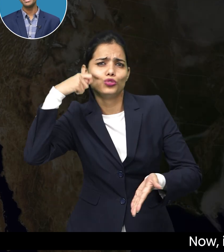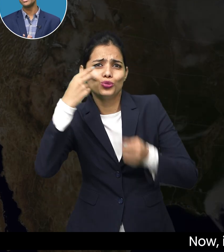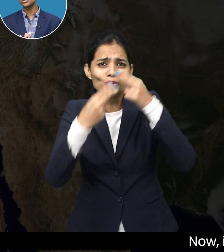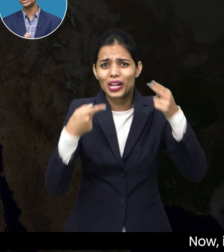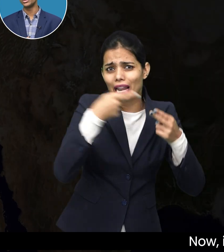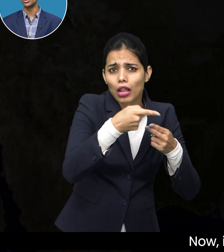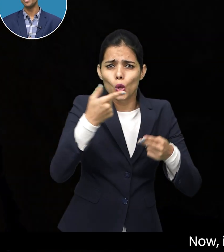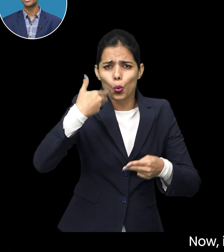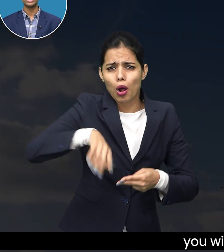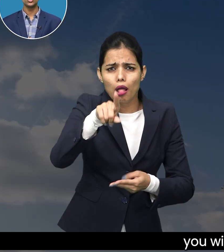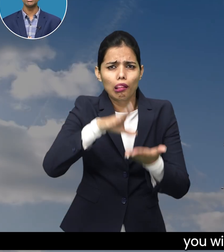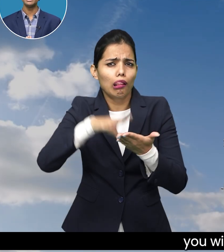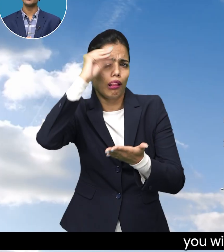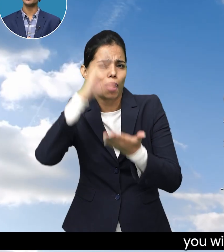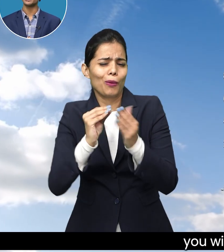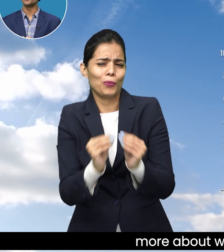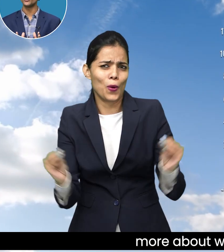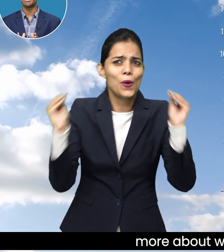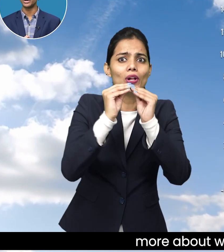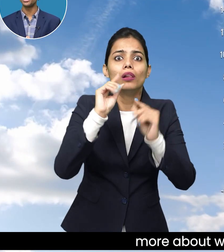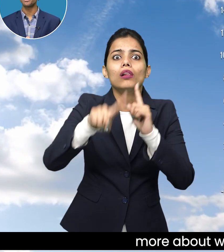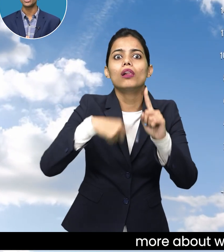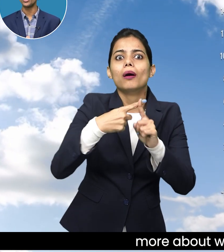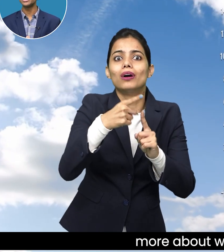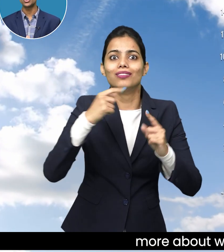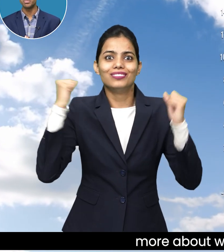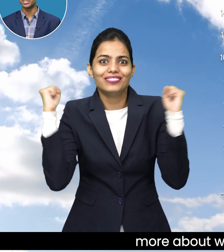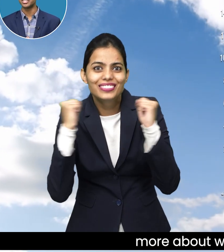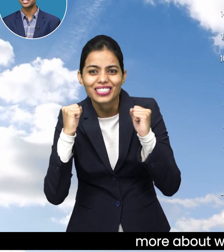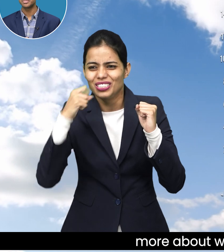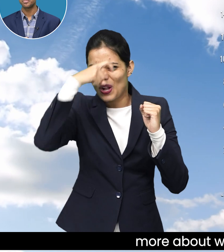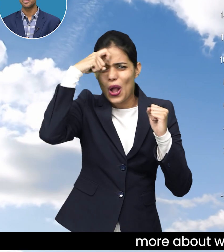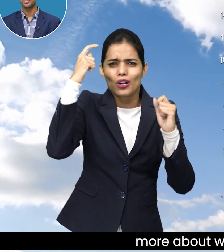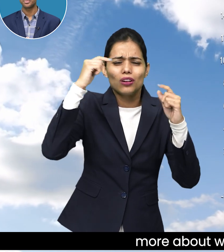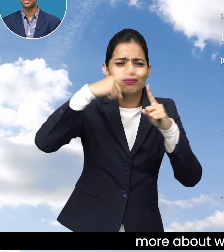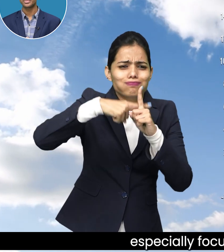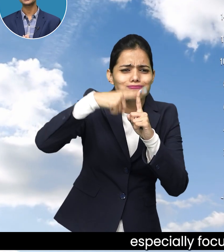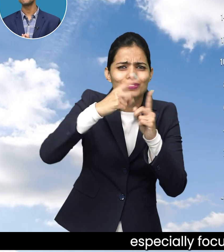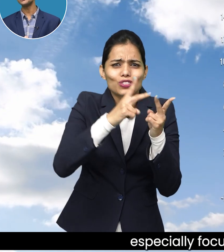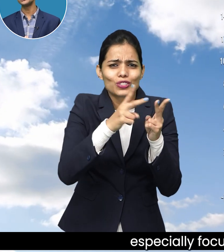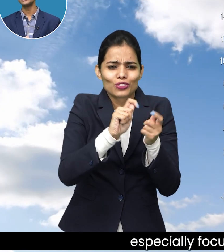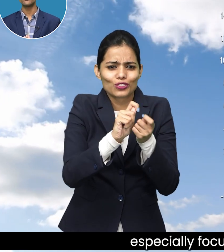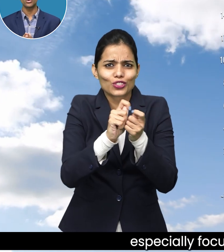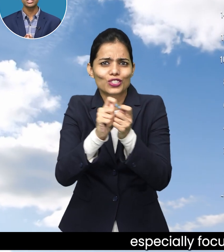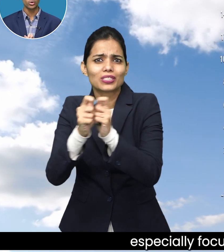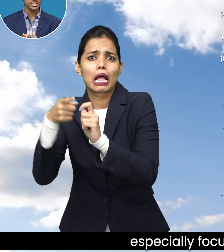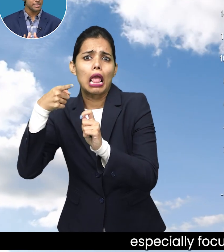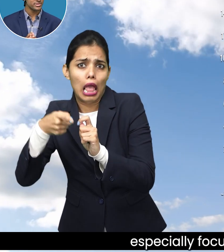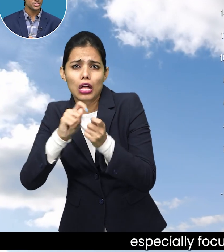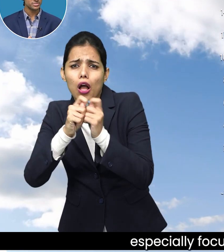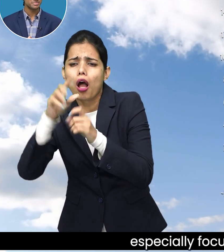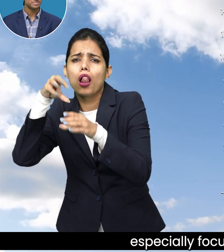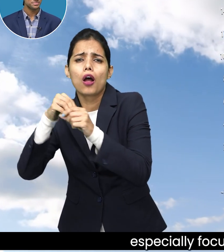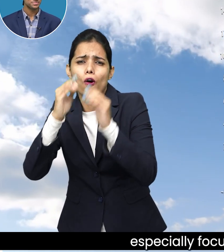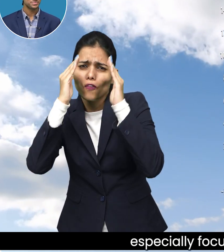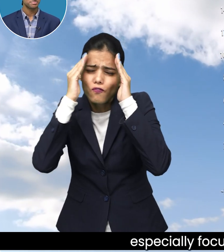Now, in this video, you will be learning more about weather components, especially focusing on